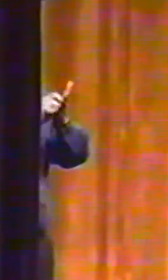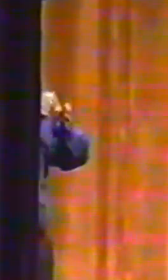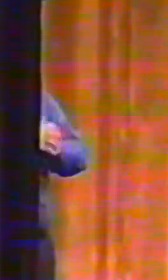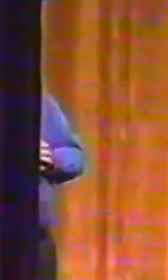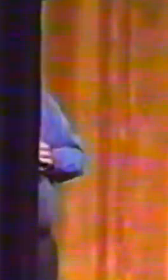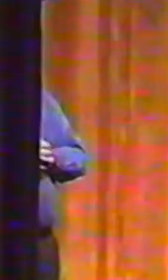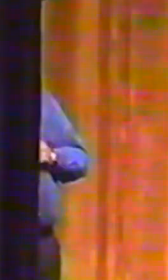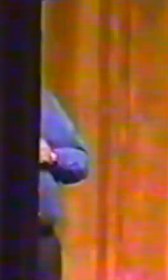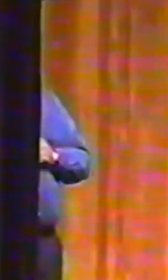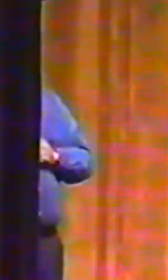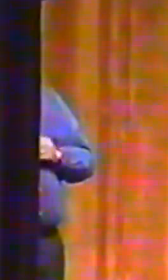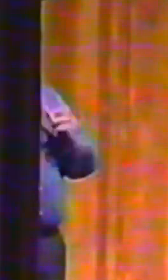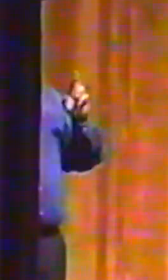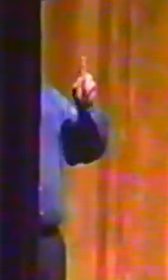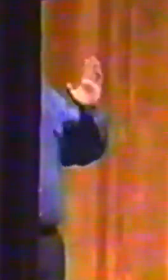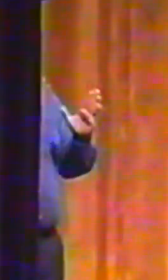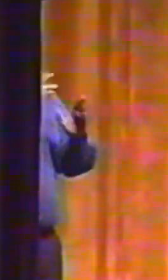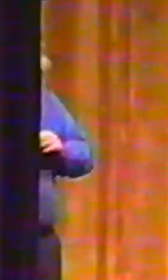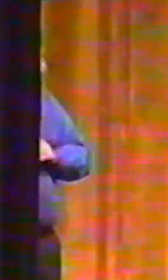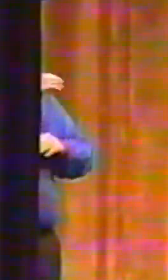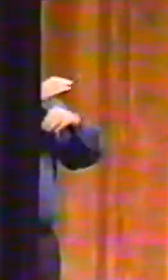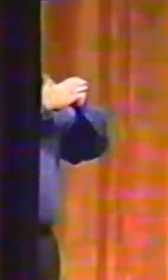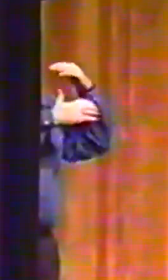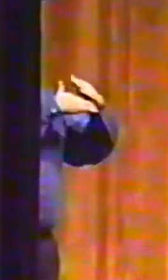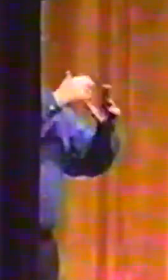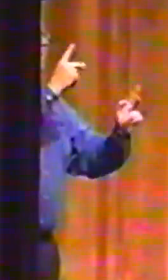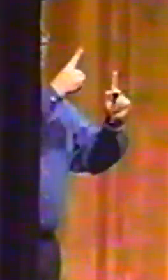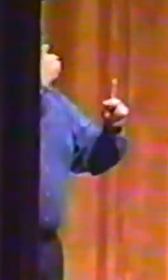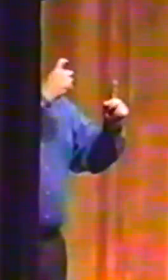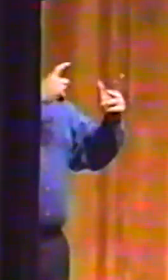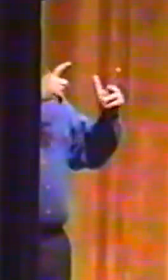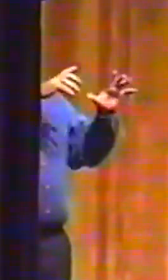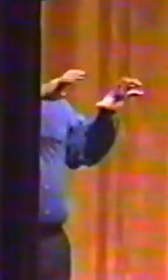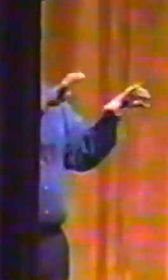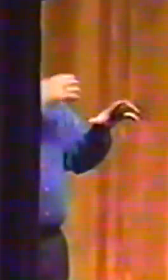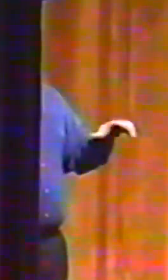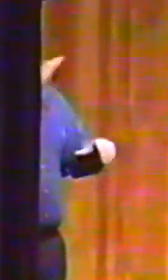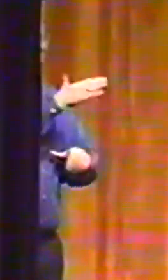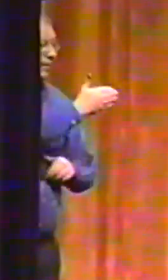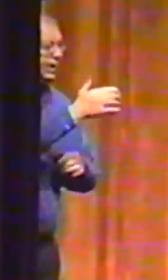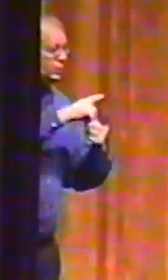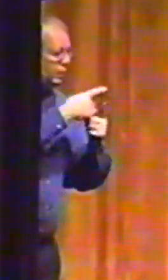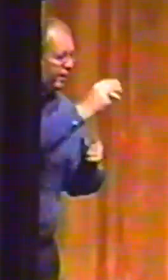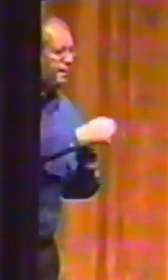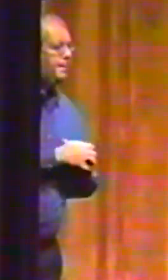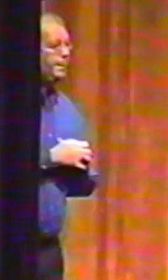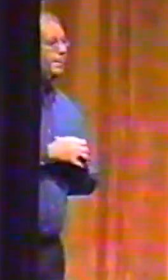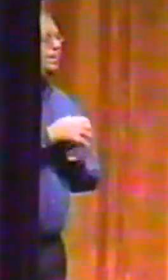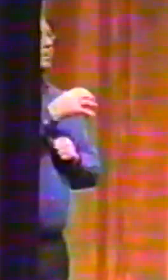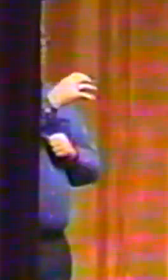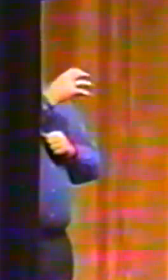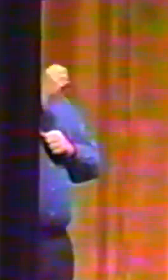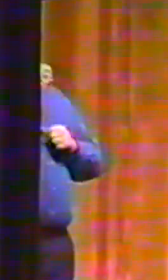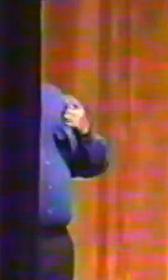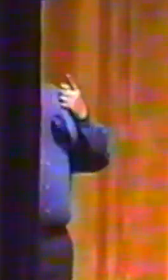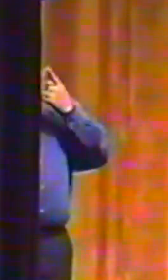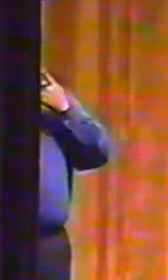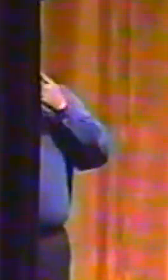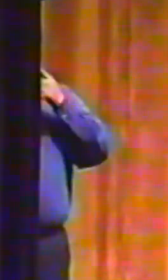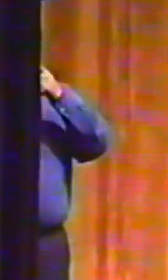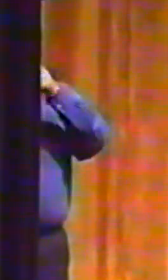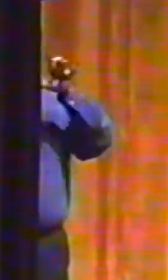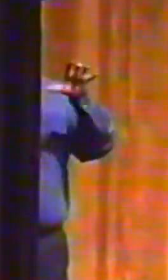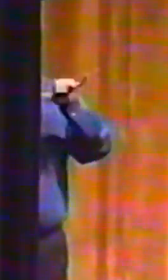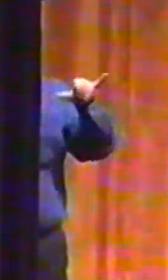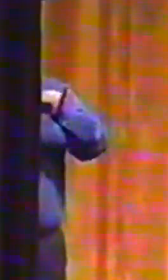to comfort the afflicted and to afflict the comfortable." I have a friend, when working in a newspaper one day, we were